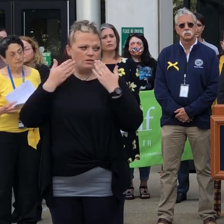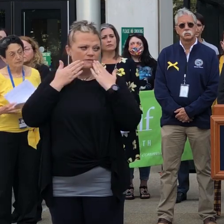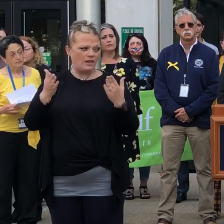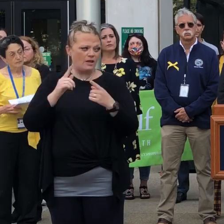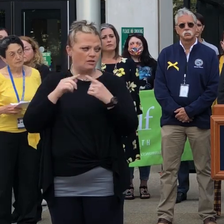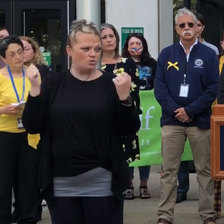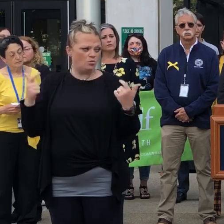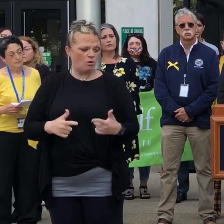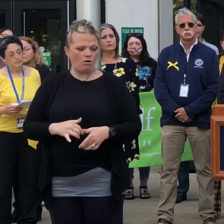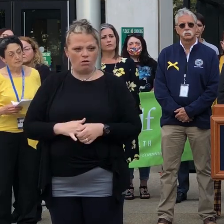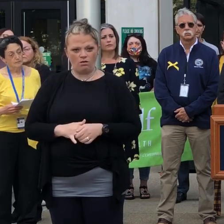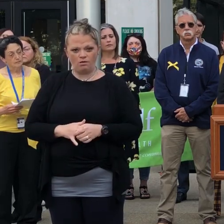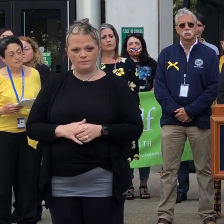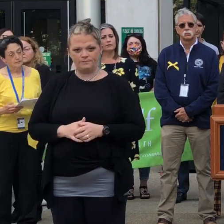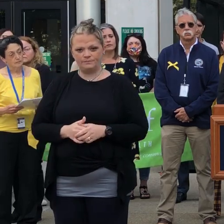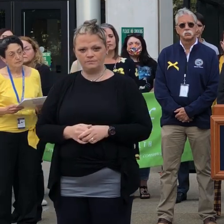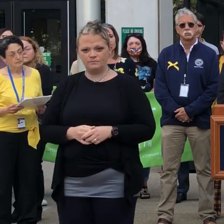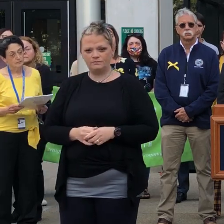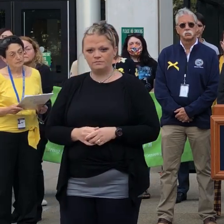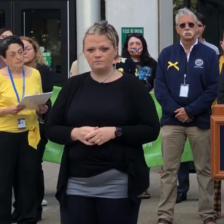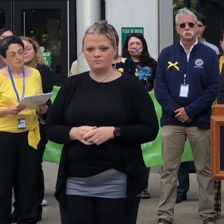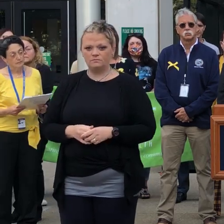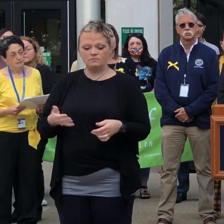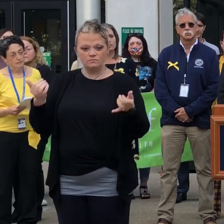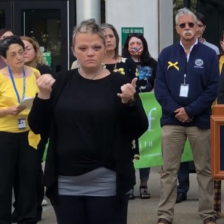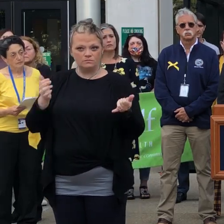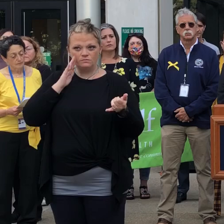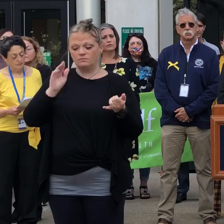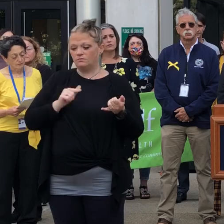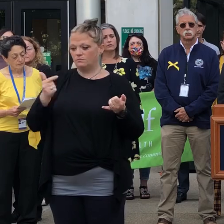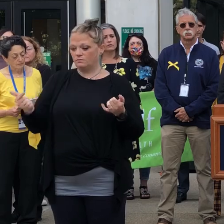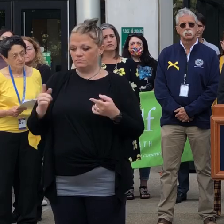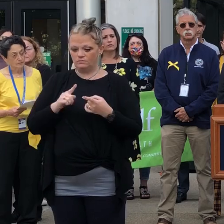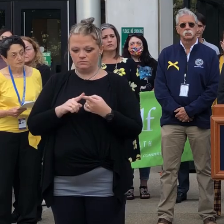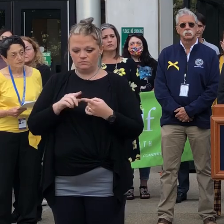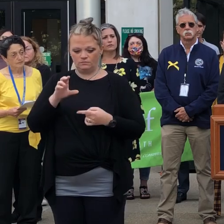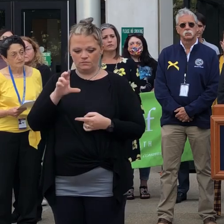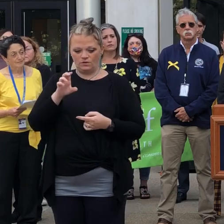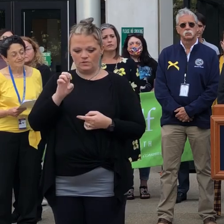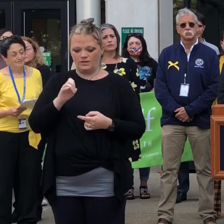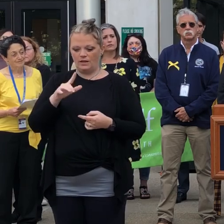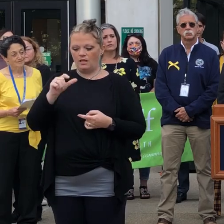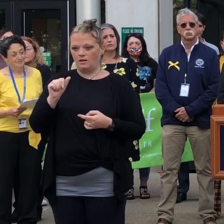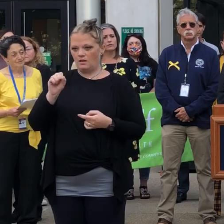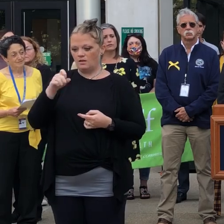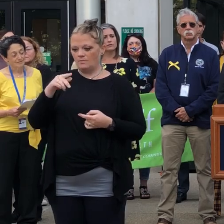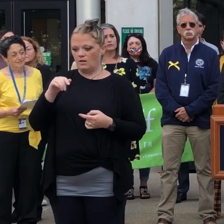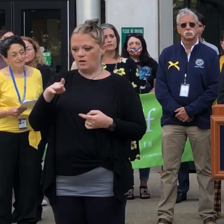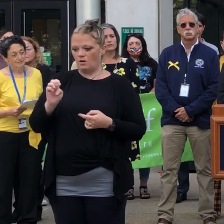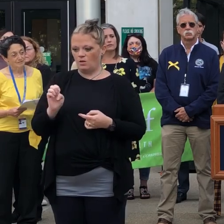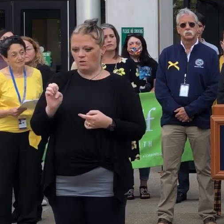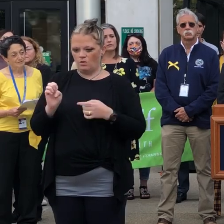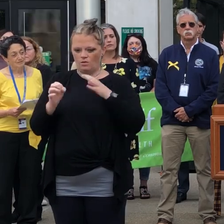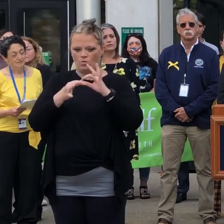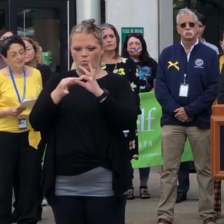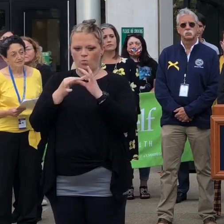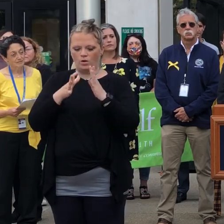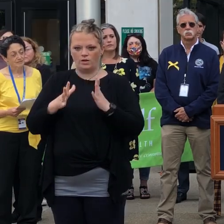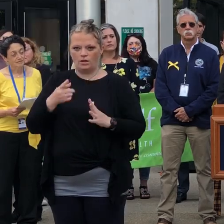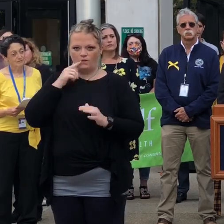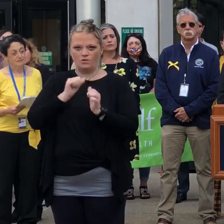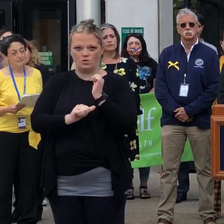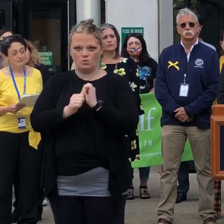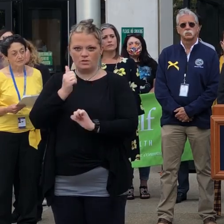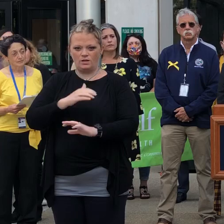all. And so now I am going to turn it over to Celia Spicone, who is the coordinator of the